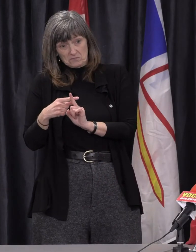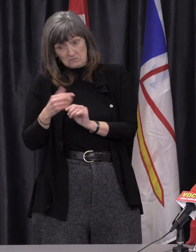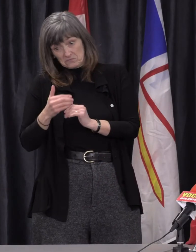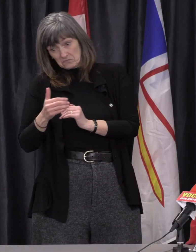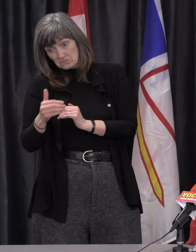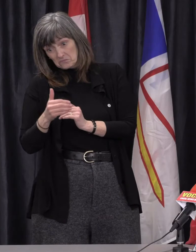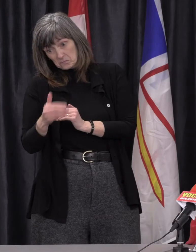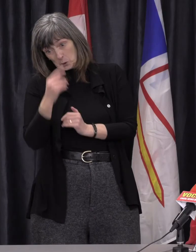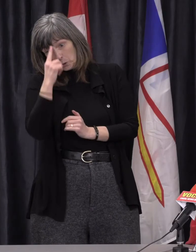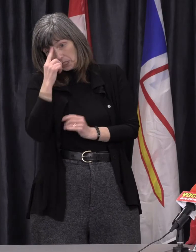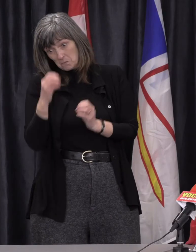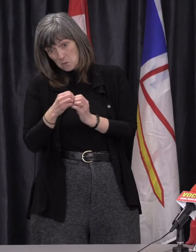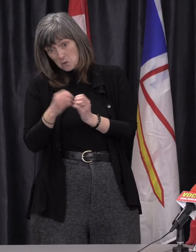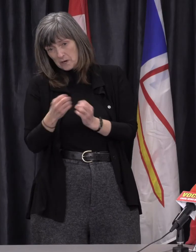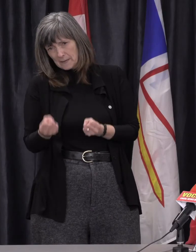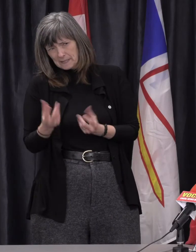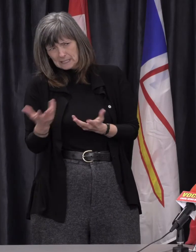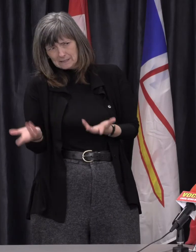week?